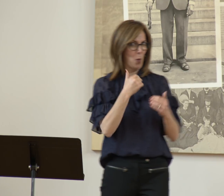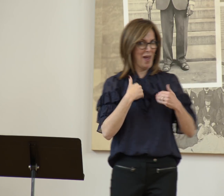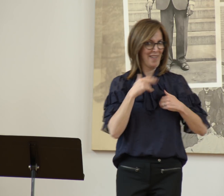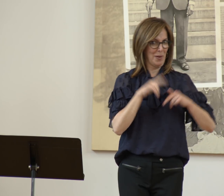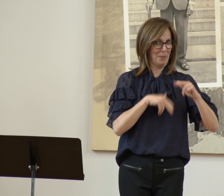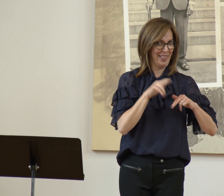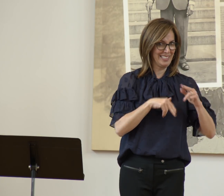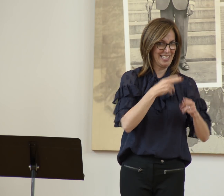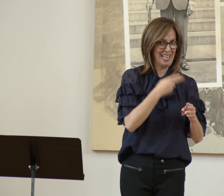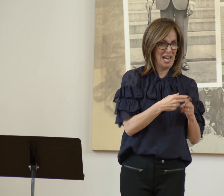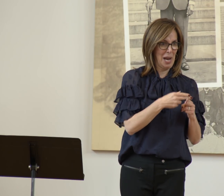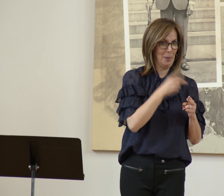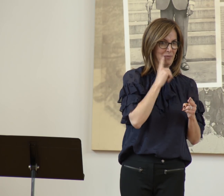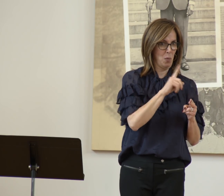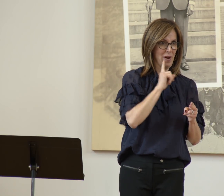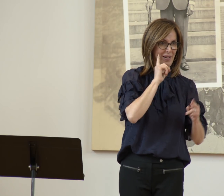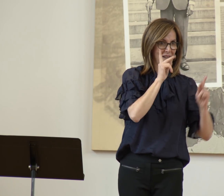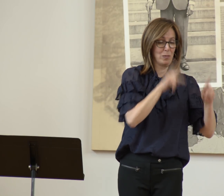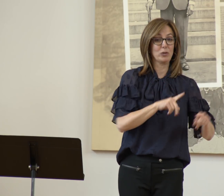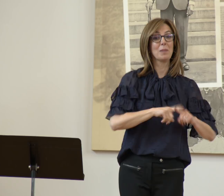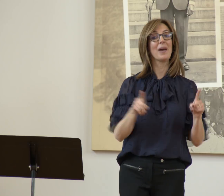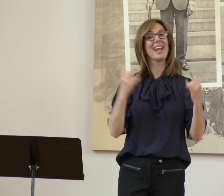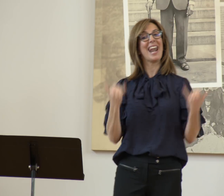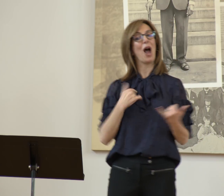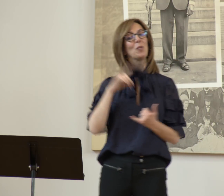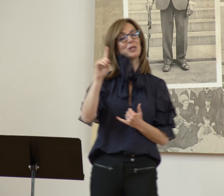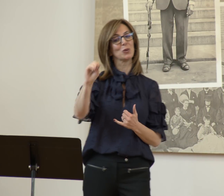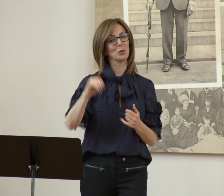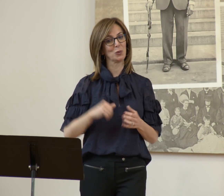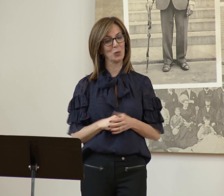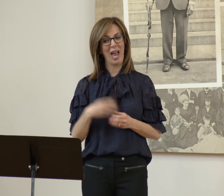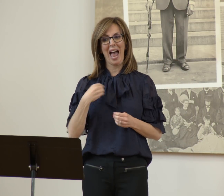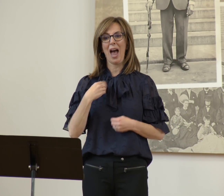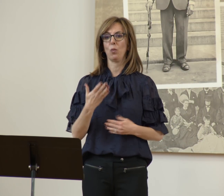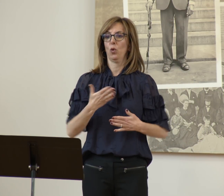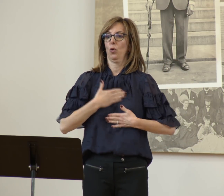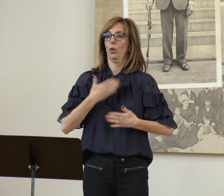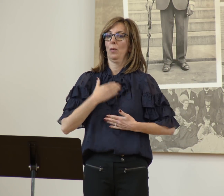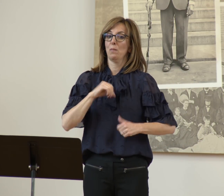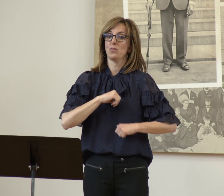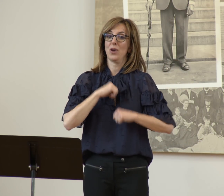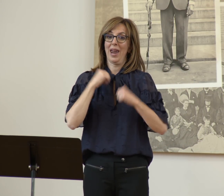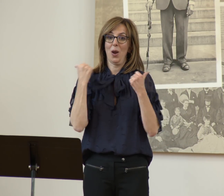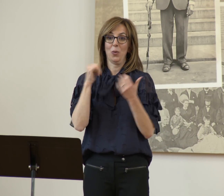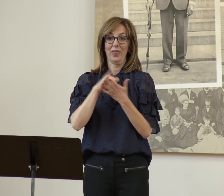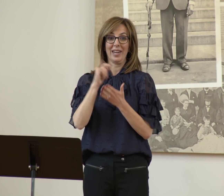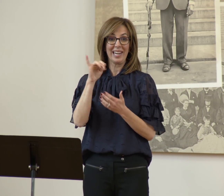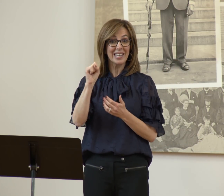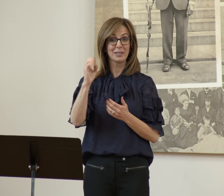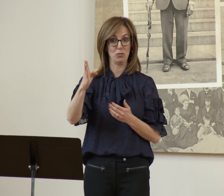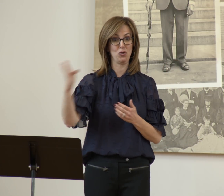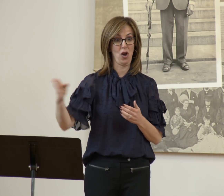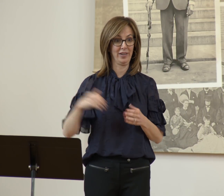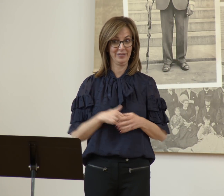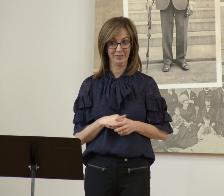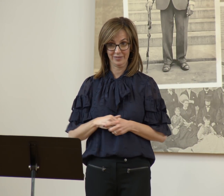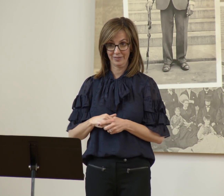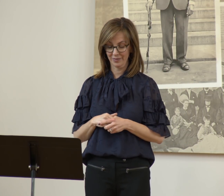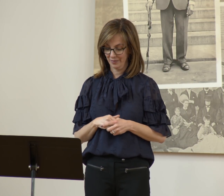say that we do not have a building named after a deaf person. But now we do, and I am proud to say that it